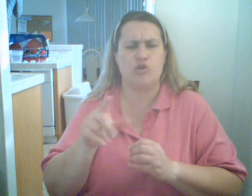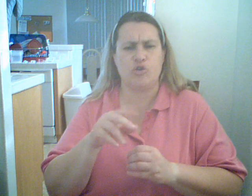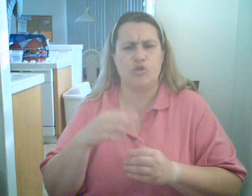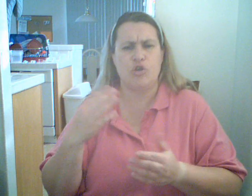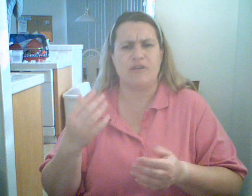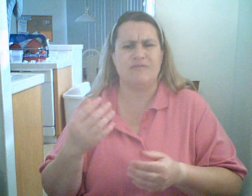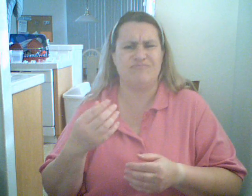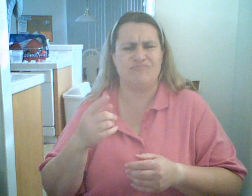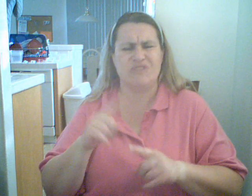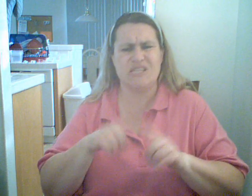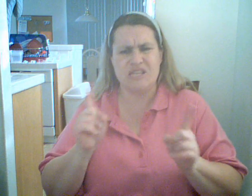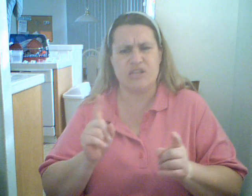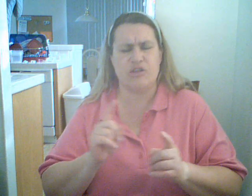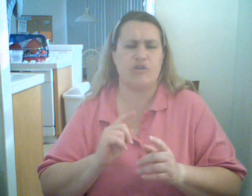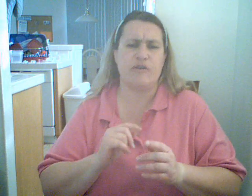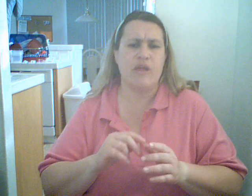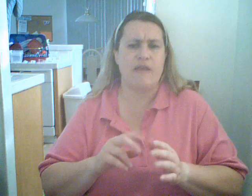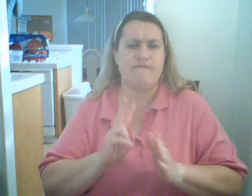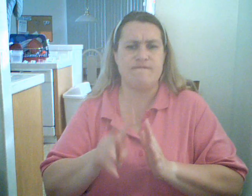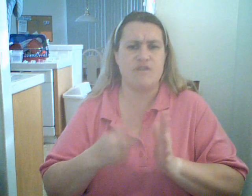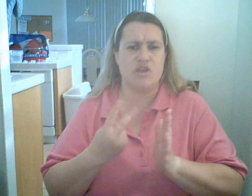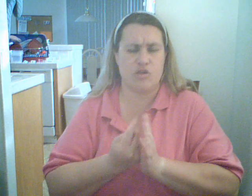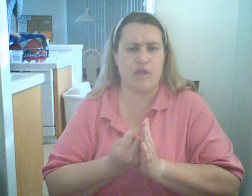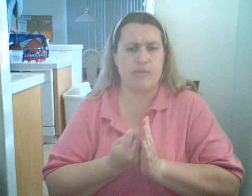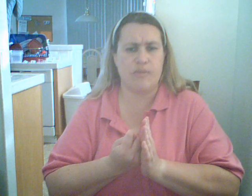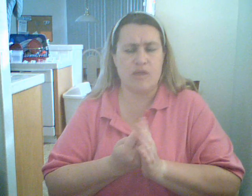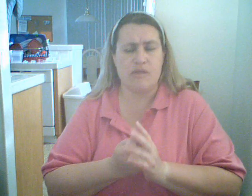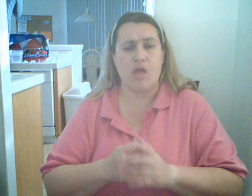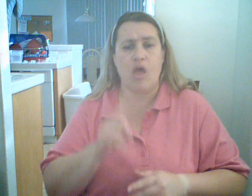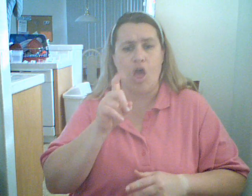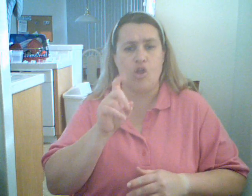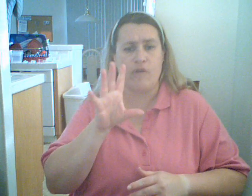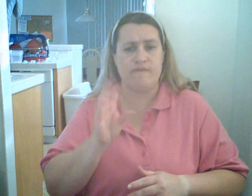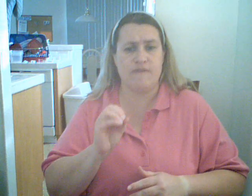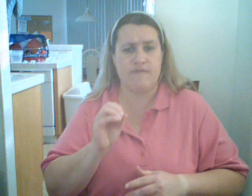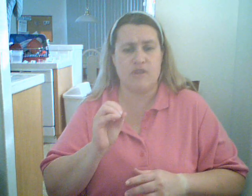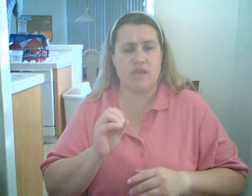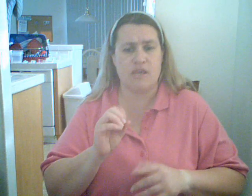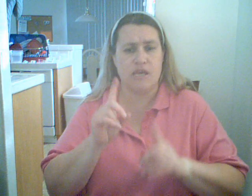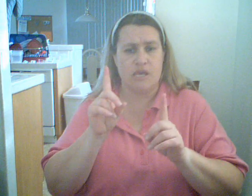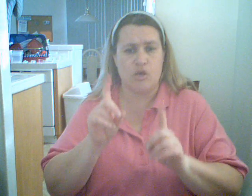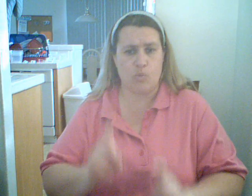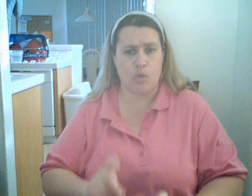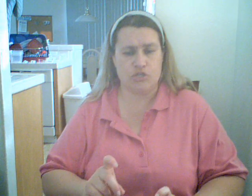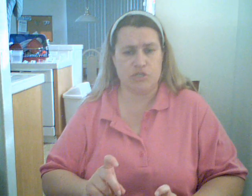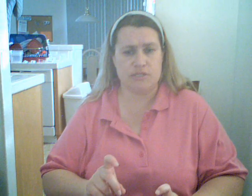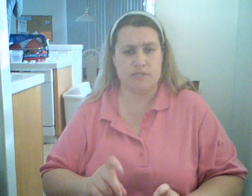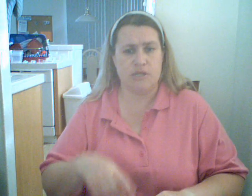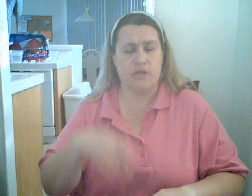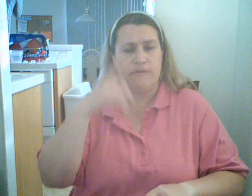is 150 questions that are going to test your knowledge of being an interpreter, the interpreting